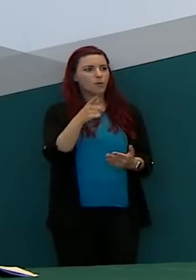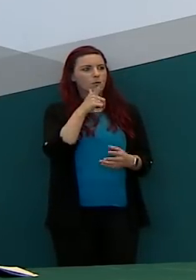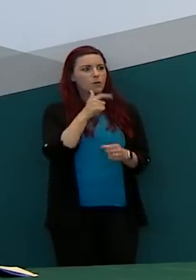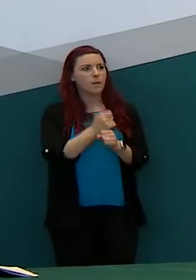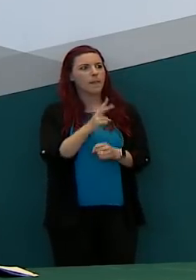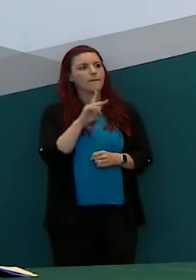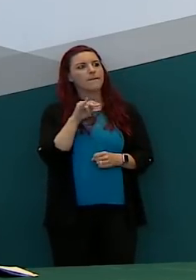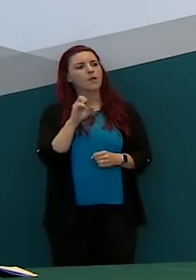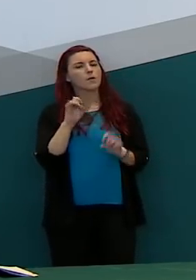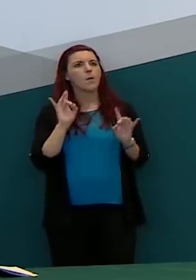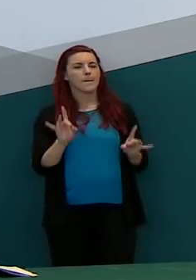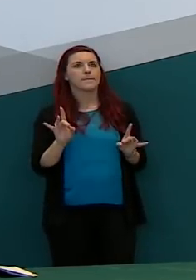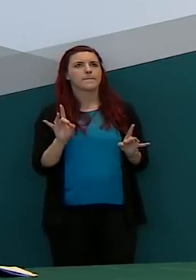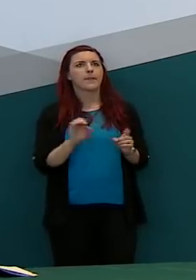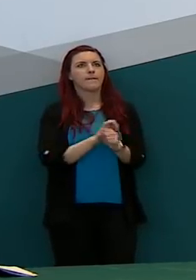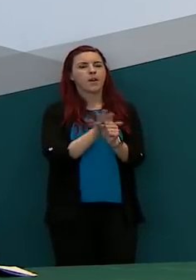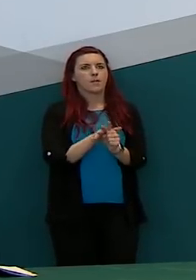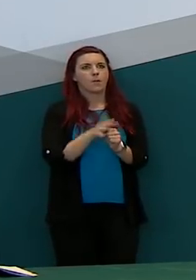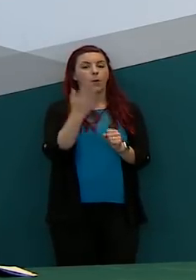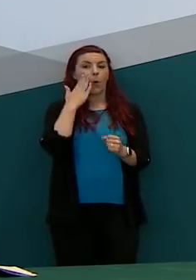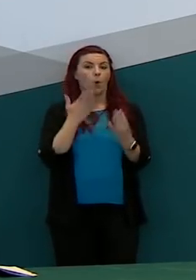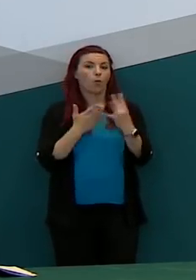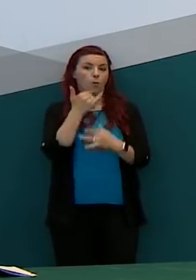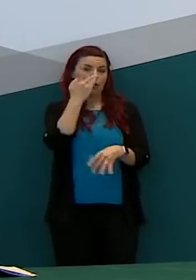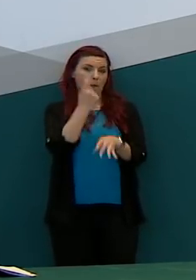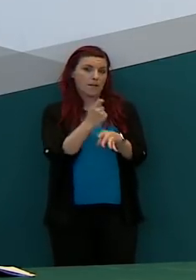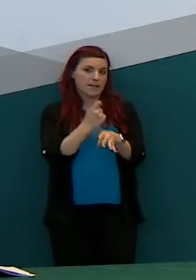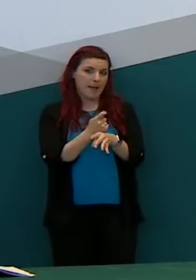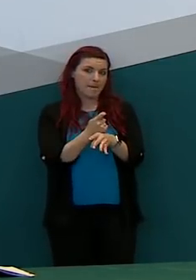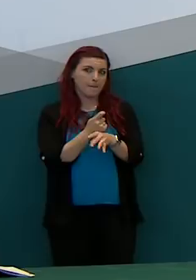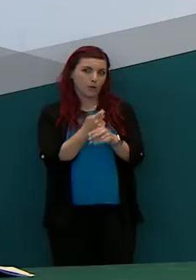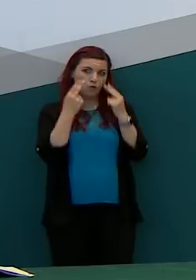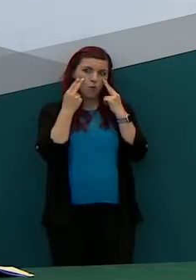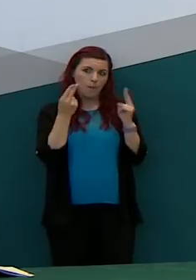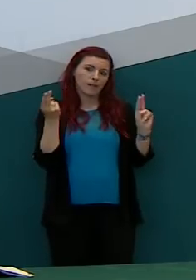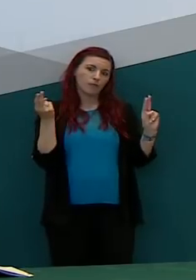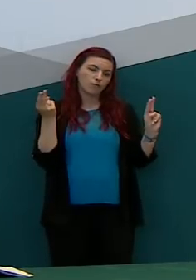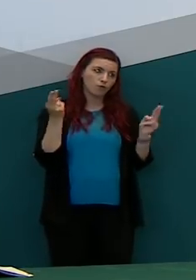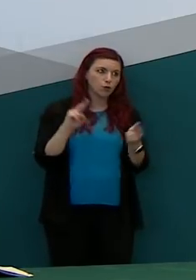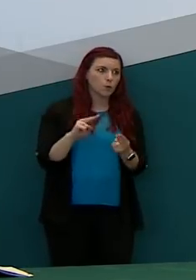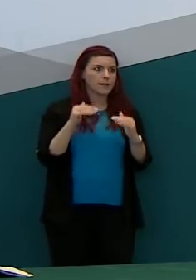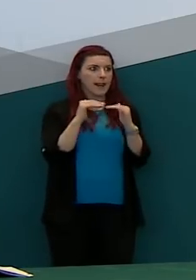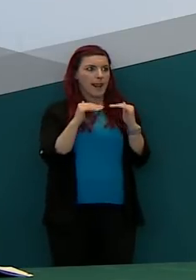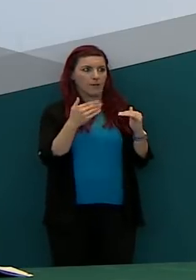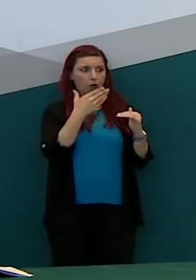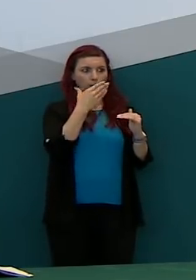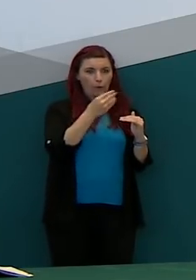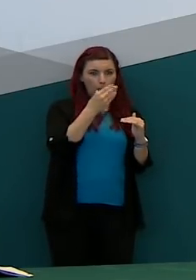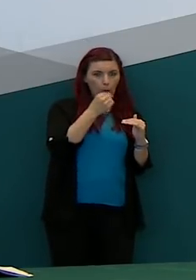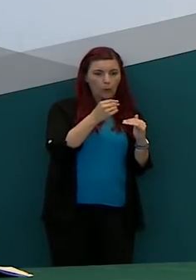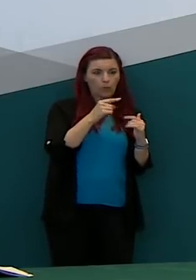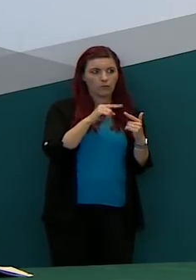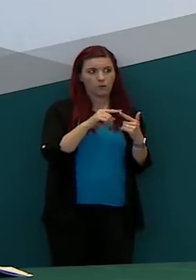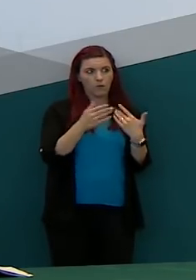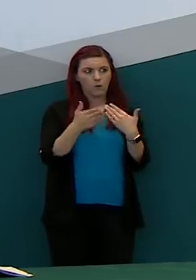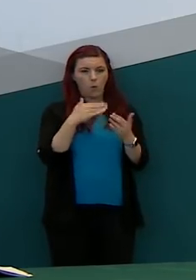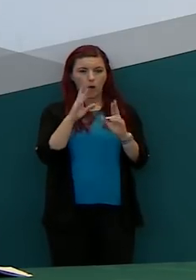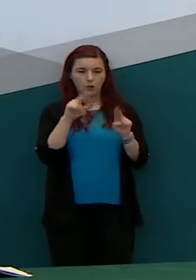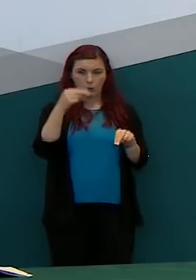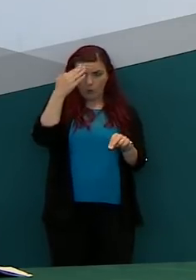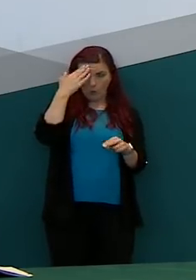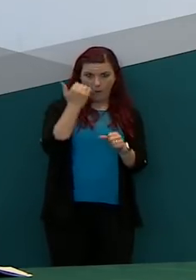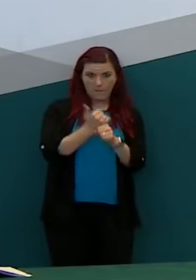So, we know that during summers we tend to see a reduced level of flu, which is different, going around. But what can you tell us